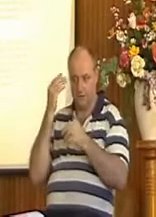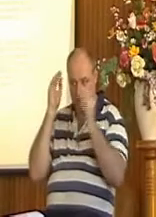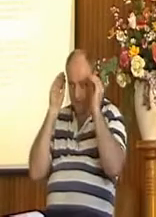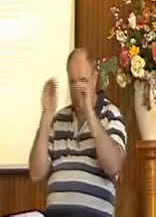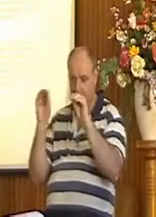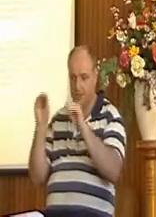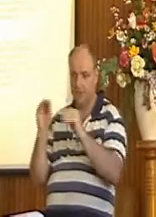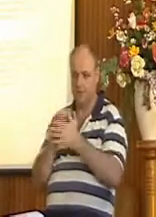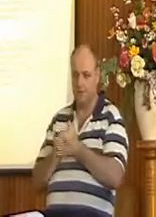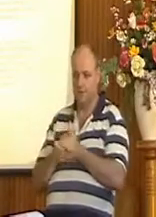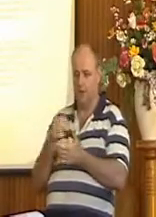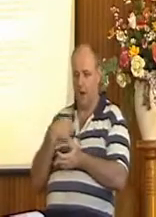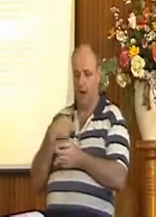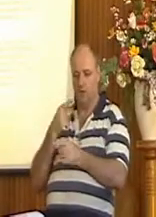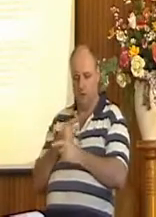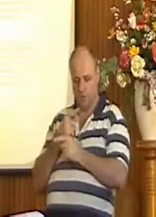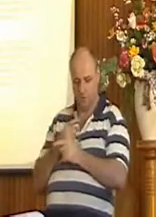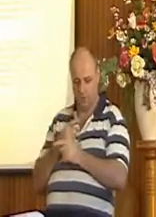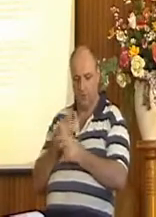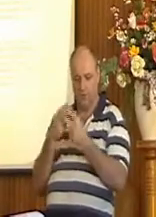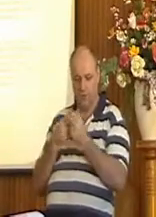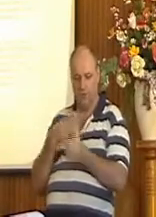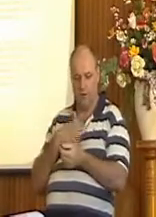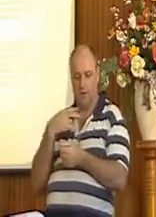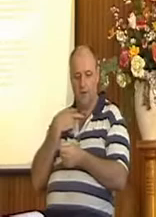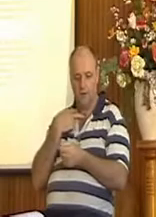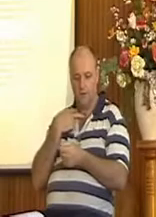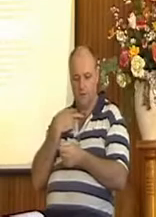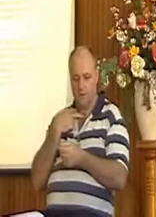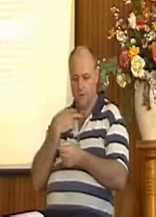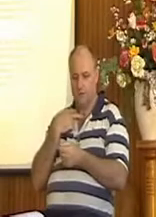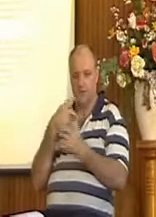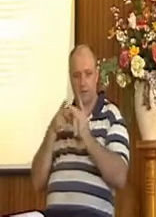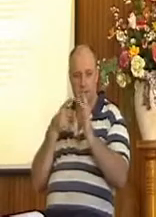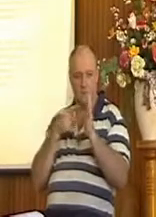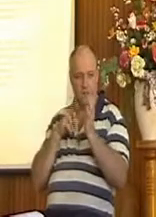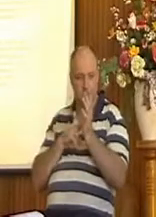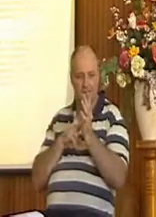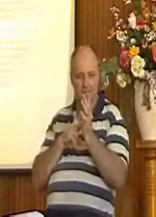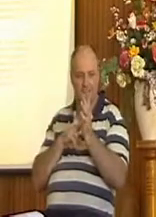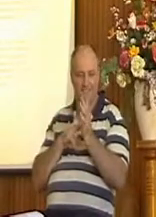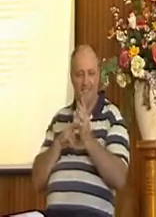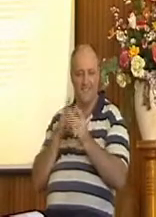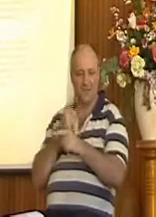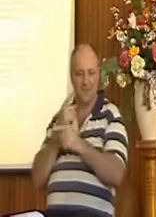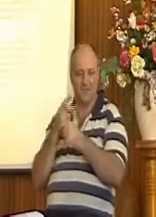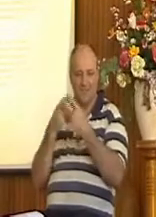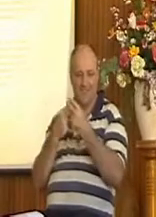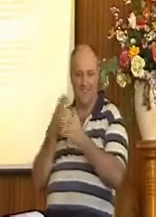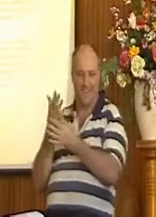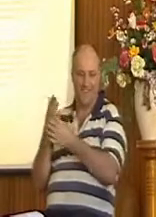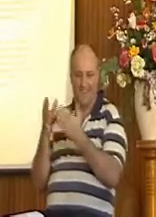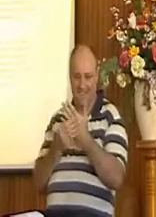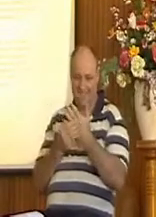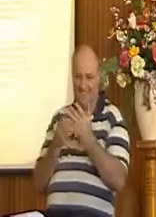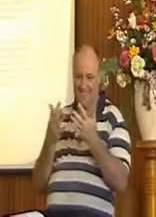I talk with the voice. Ian talks with the